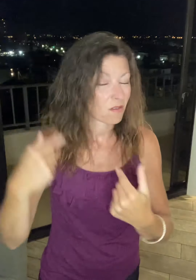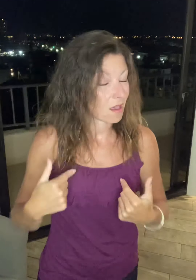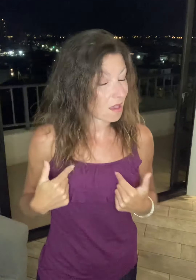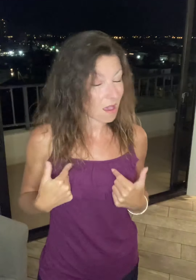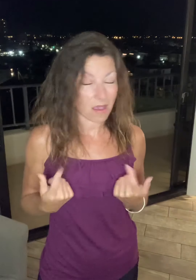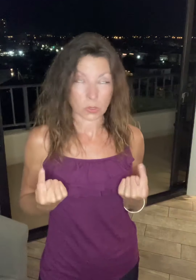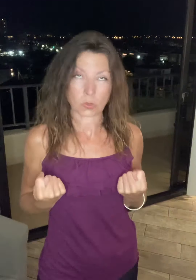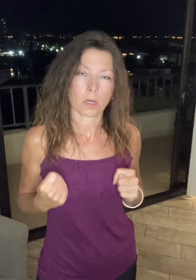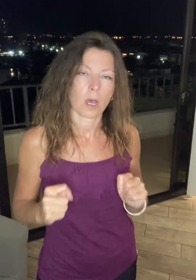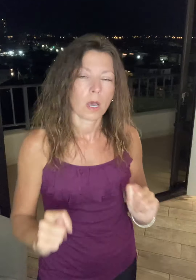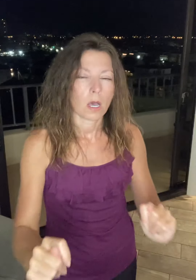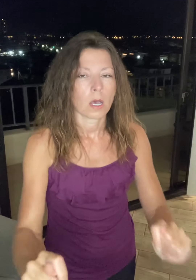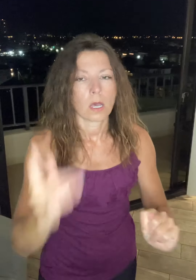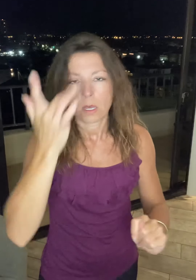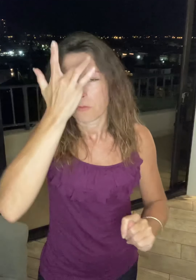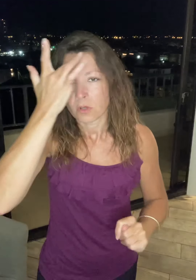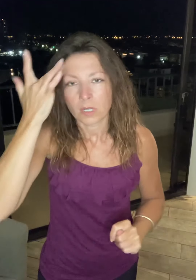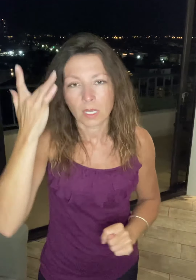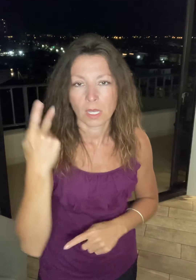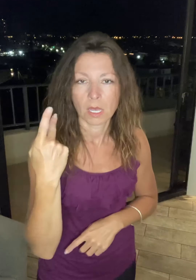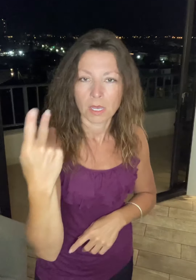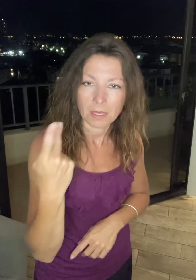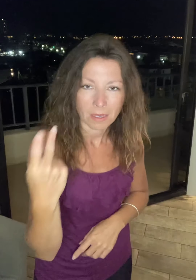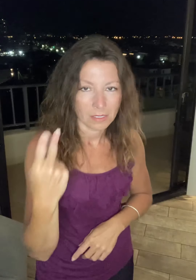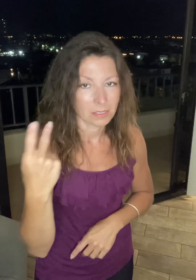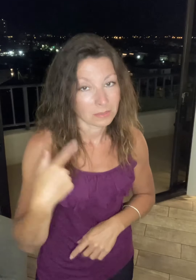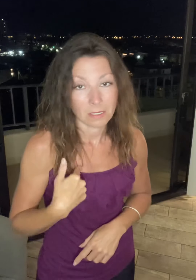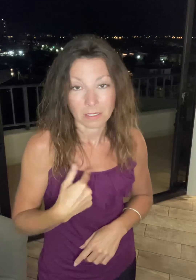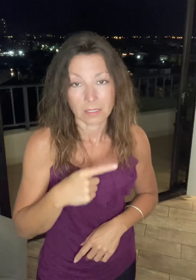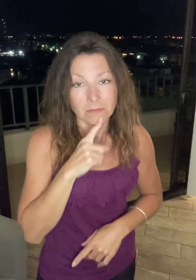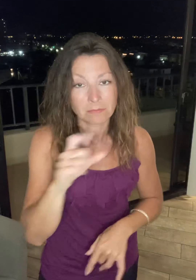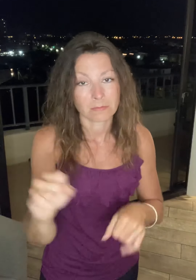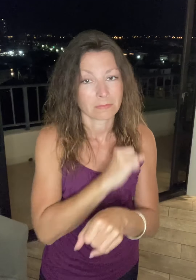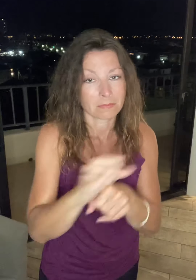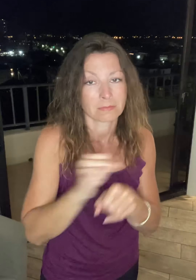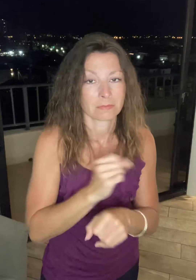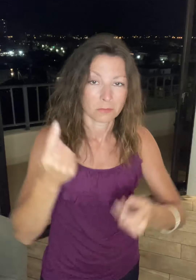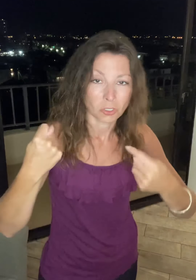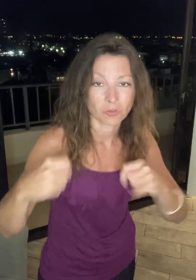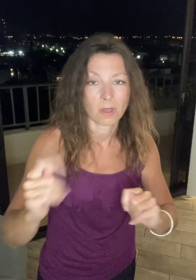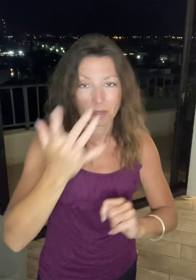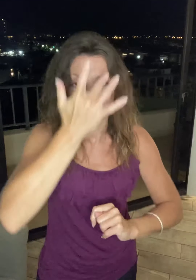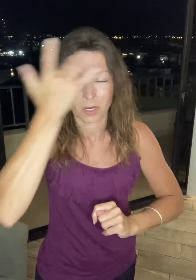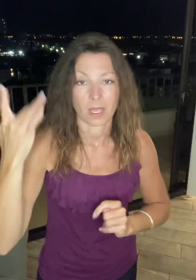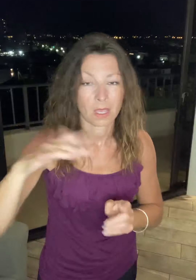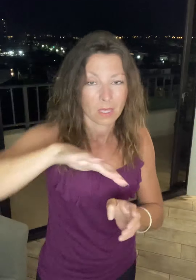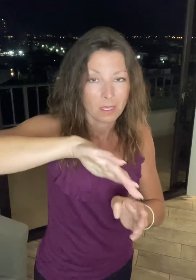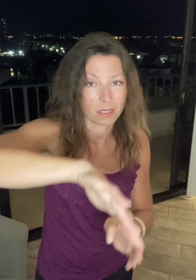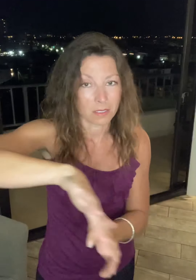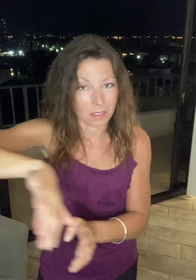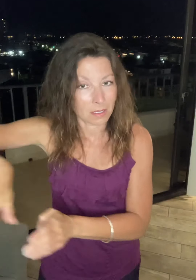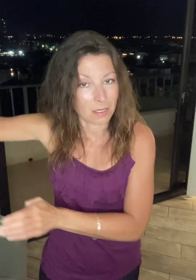this all behind me I think I've spent all of them